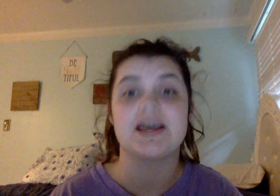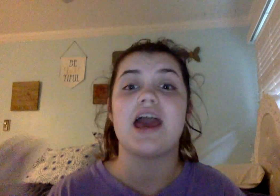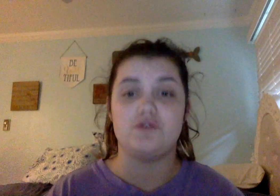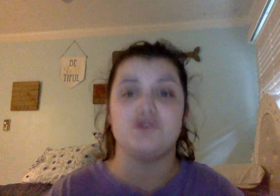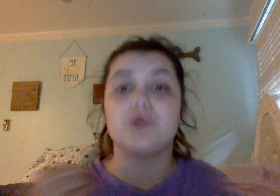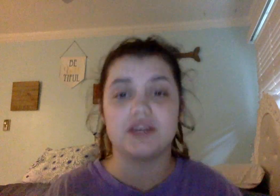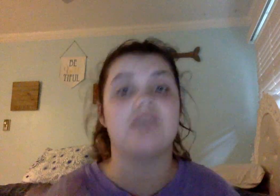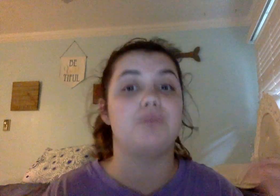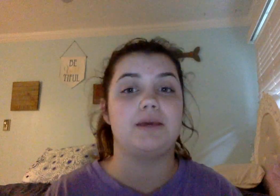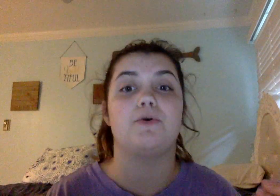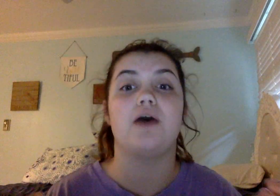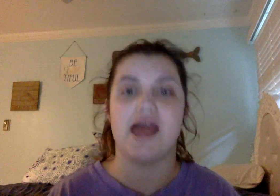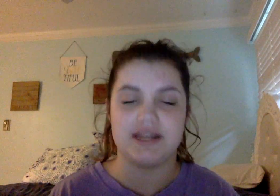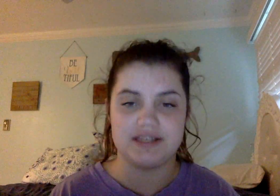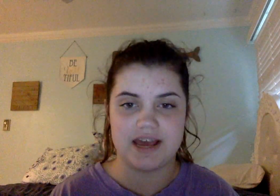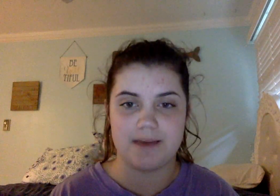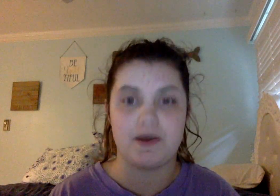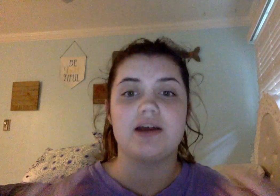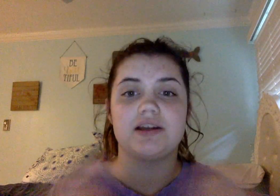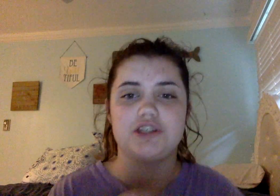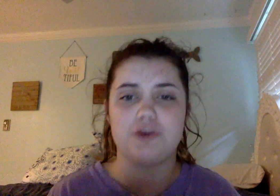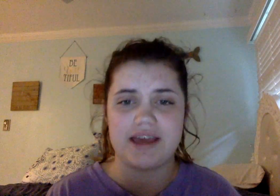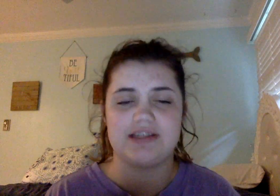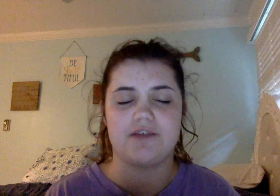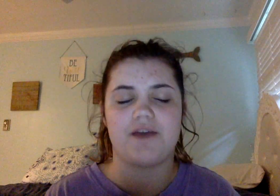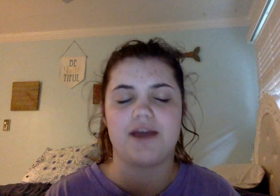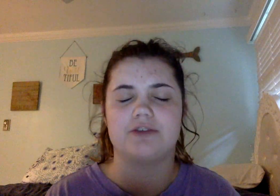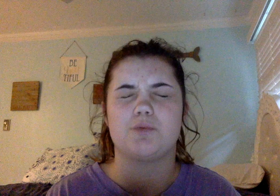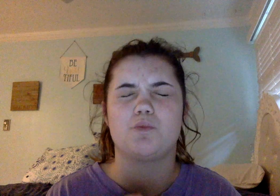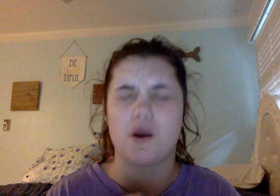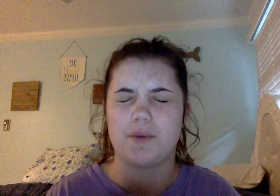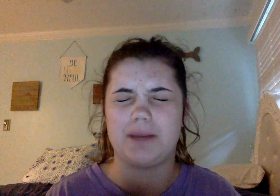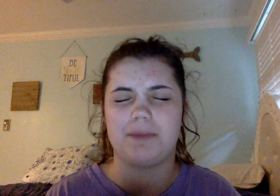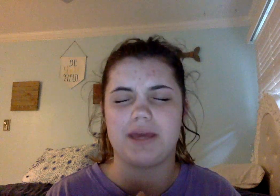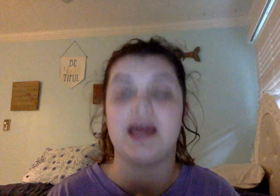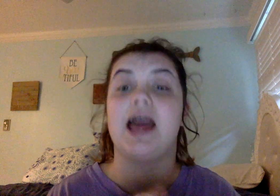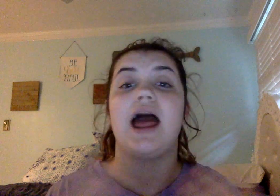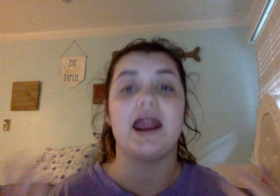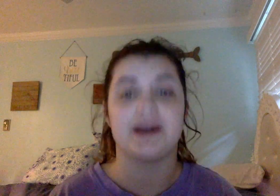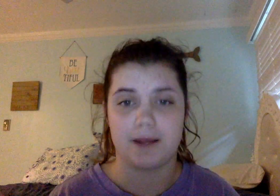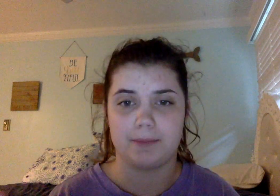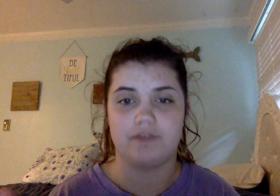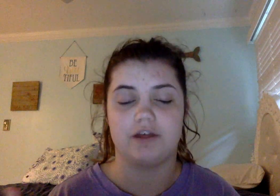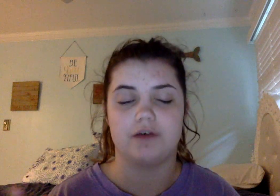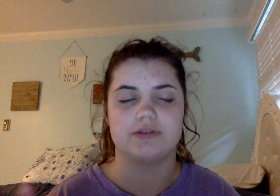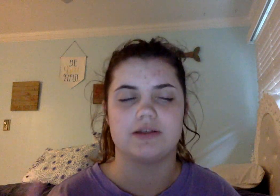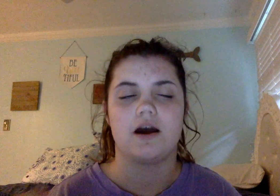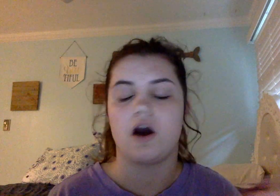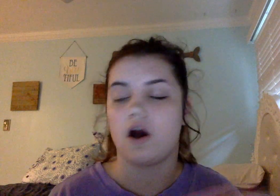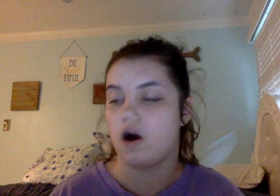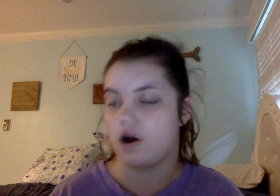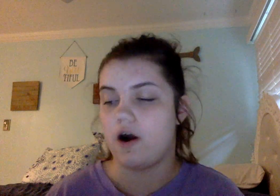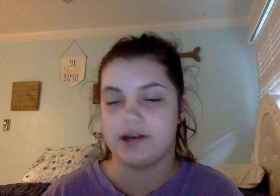if you could give people any tip to ace their finals, what would it be? And a couple of those are on